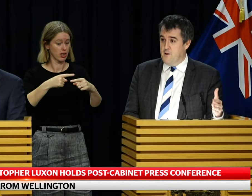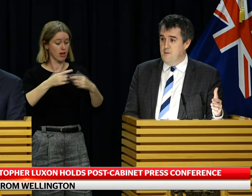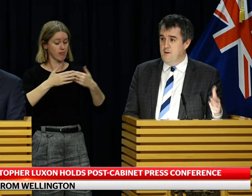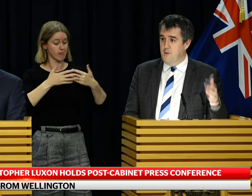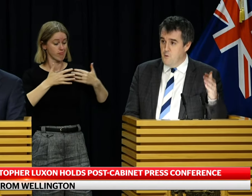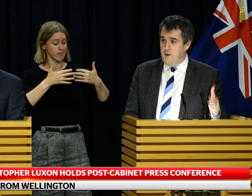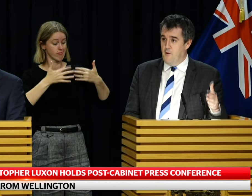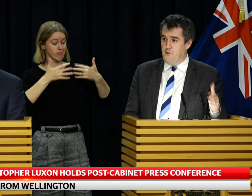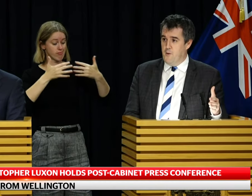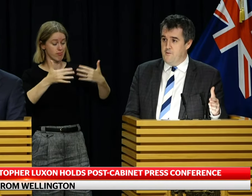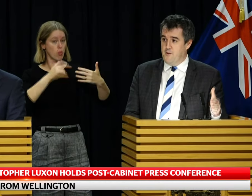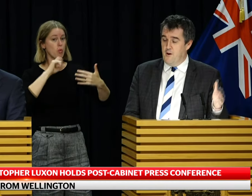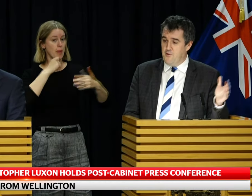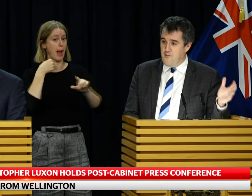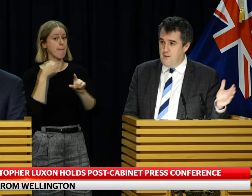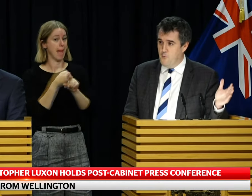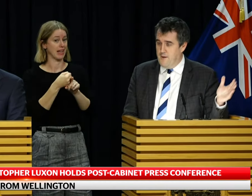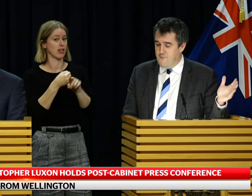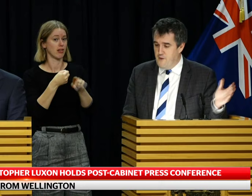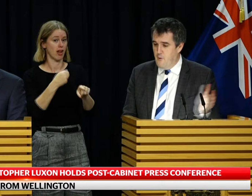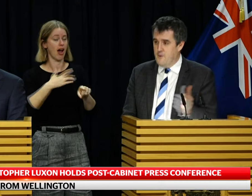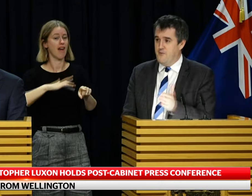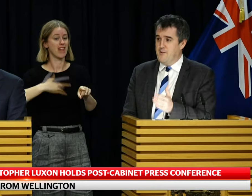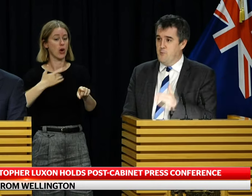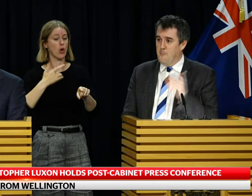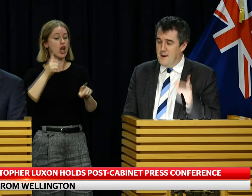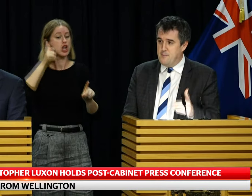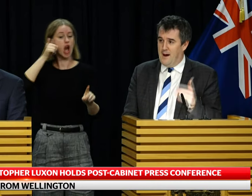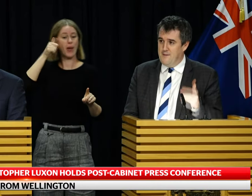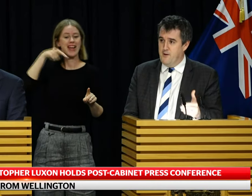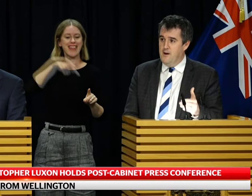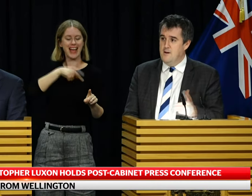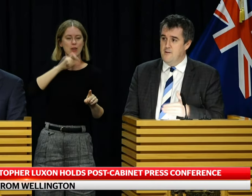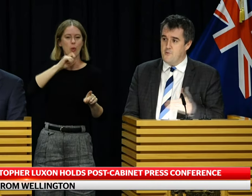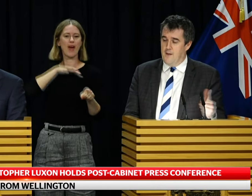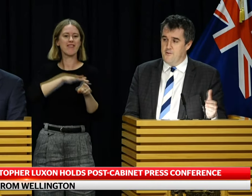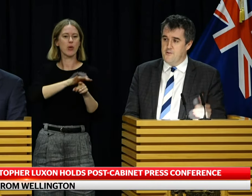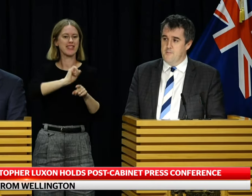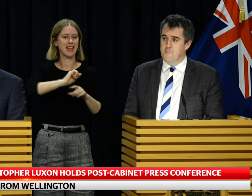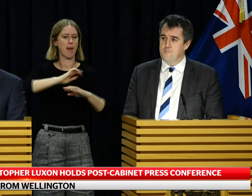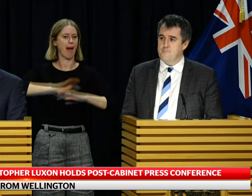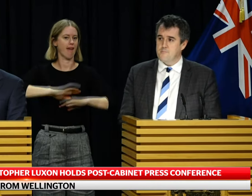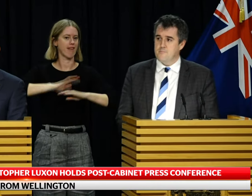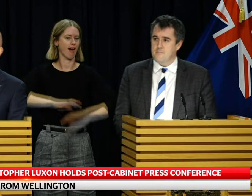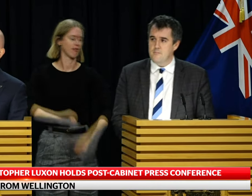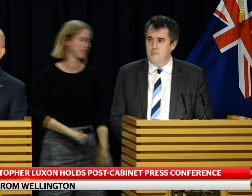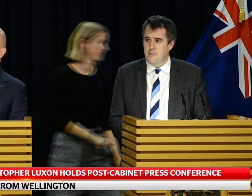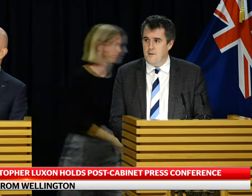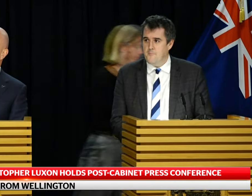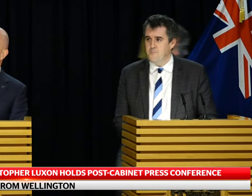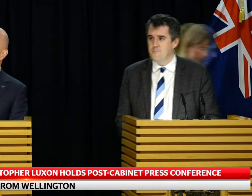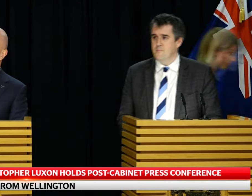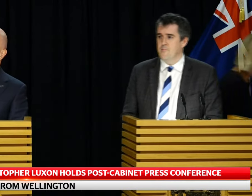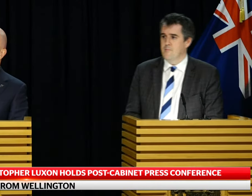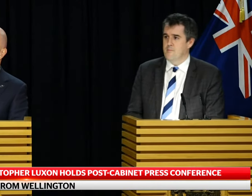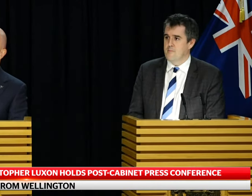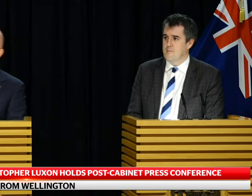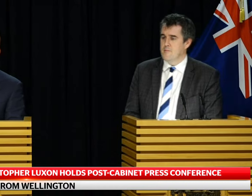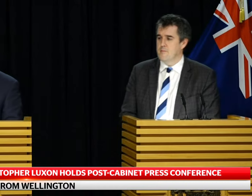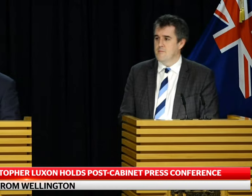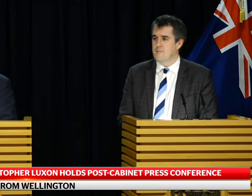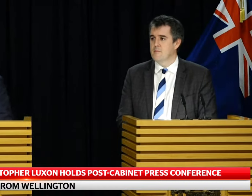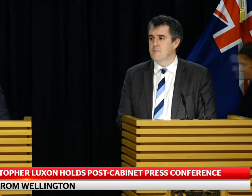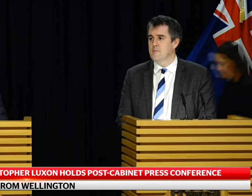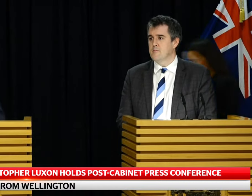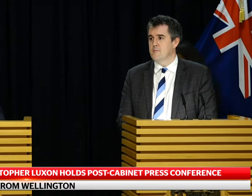worst extreme, there will be consequences, and I think that will have flow-on effects for better behaviour throughout the system. Okay, sorry, Joe, and then we'll go to Claire and Ben. A